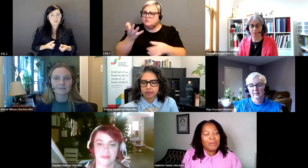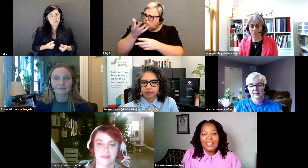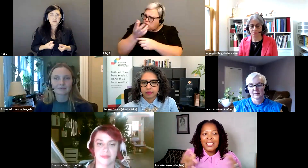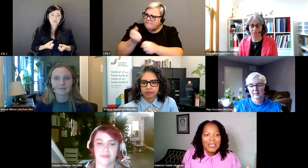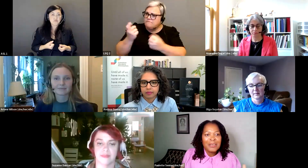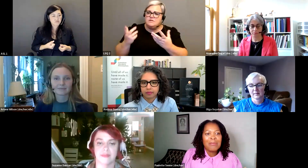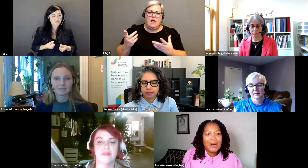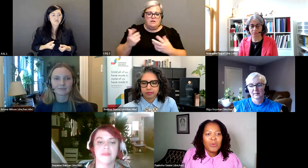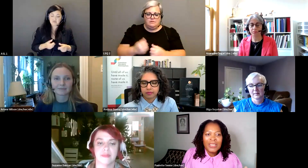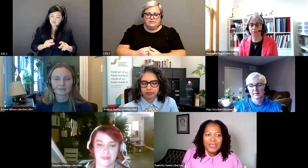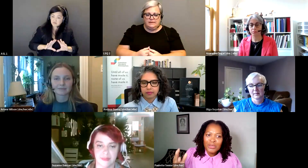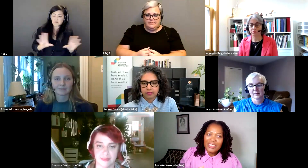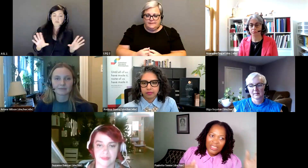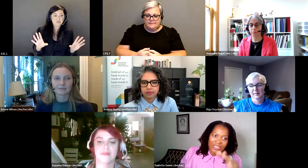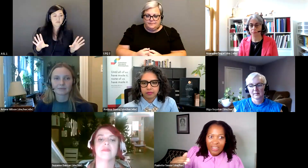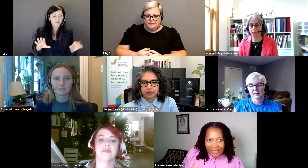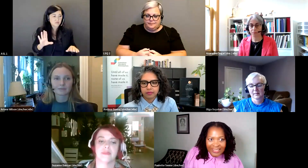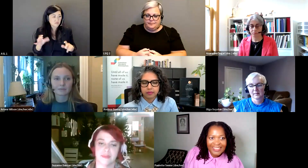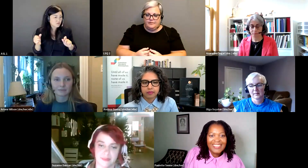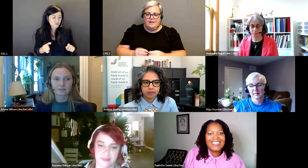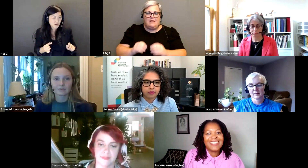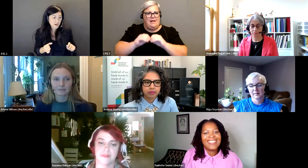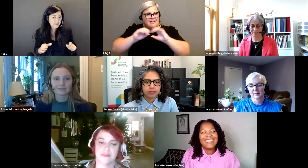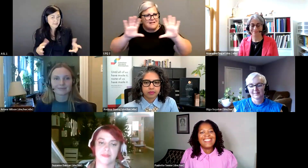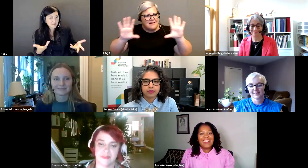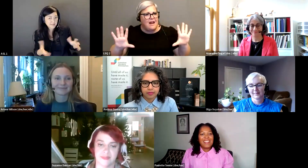you know, being clear about what your strengths are not,